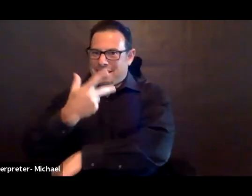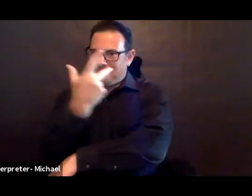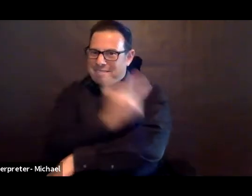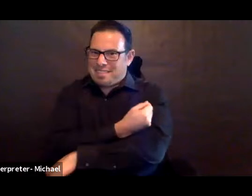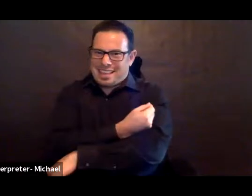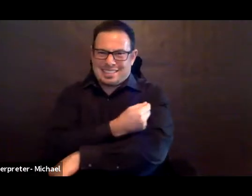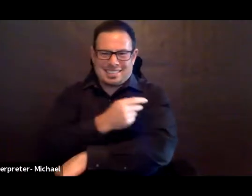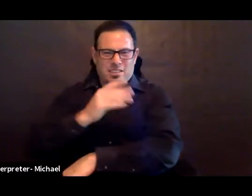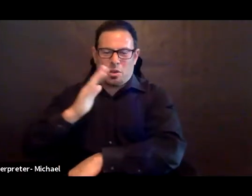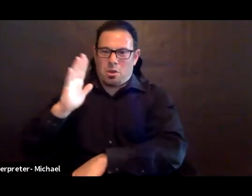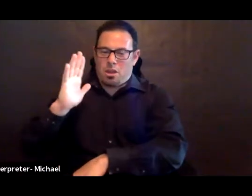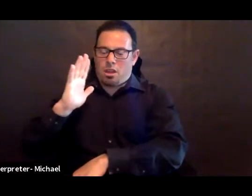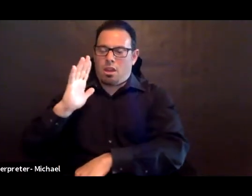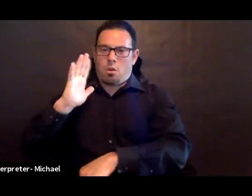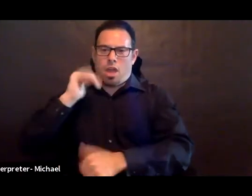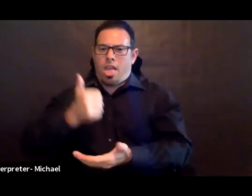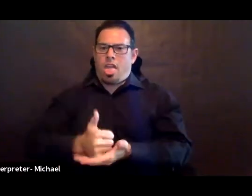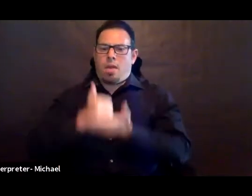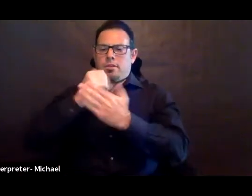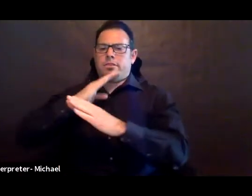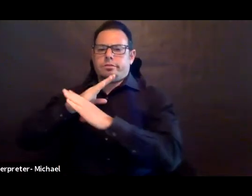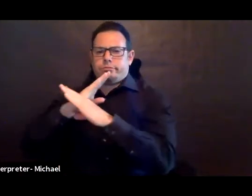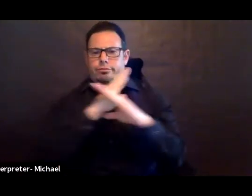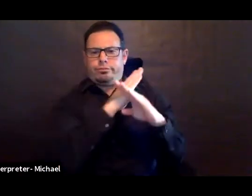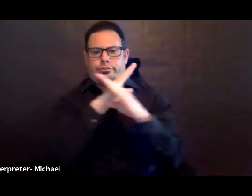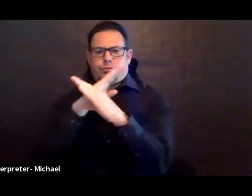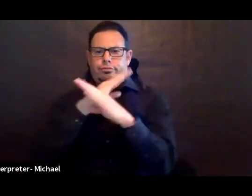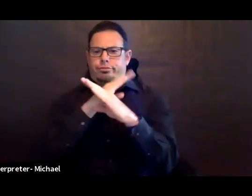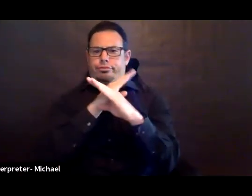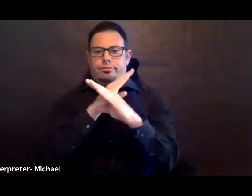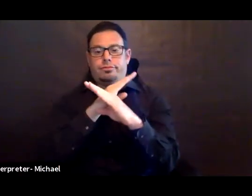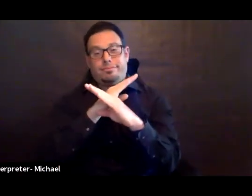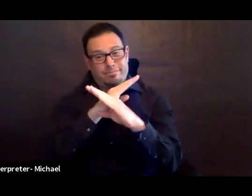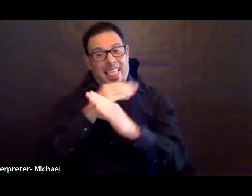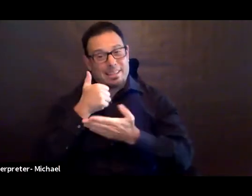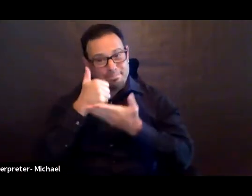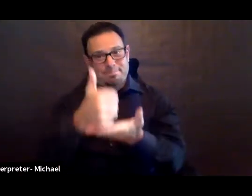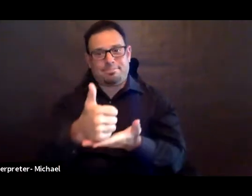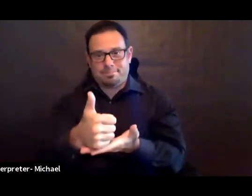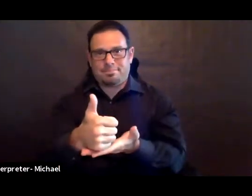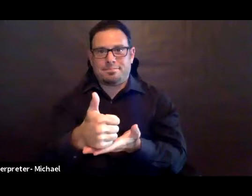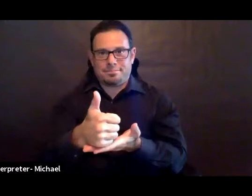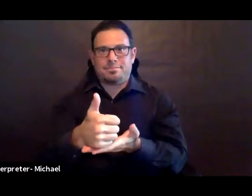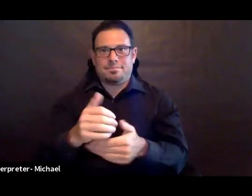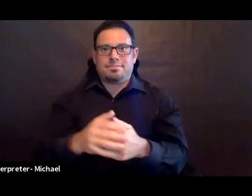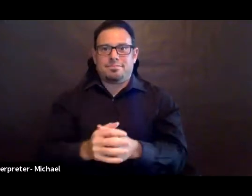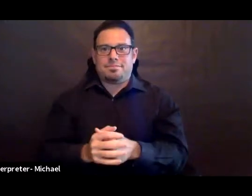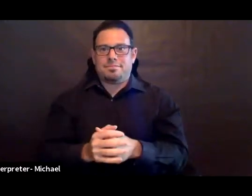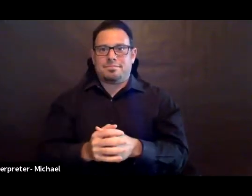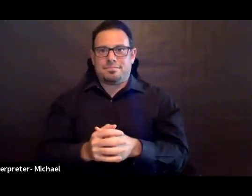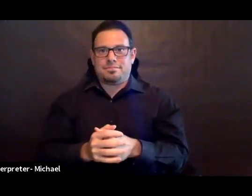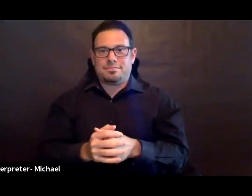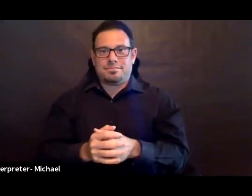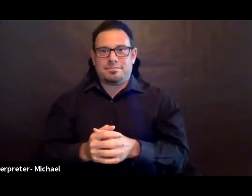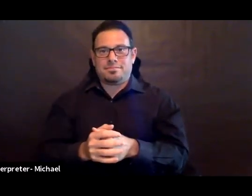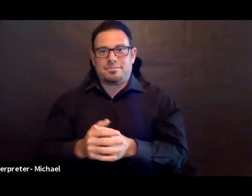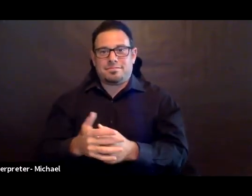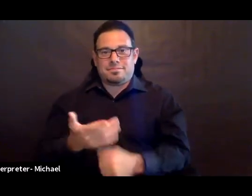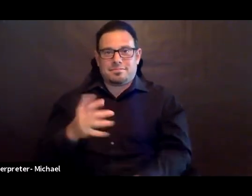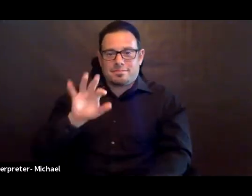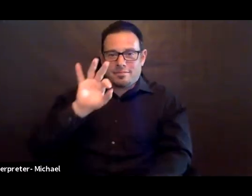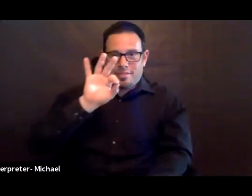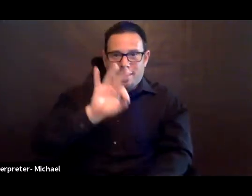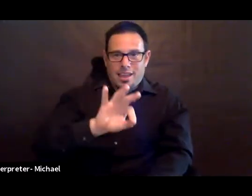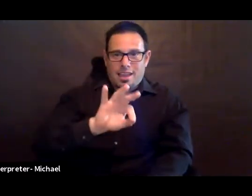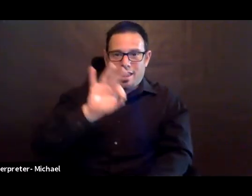of vaccinated people who have not gone on to develop COVID-19 after reaching full protection. As we hear